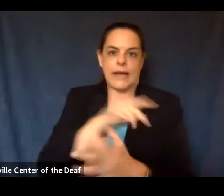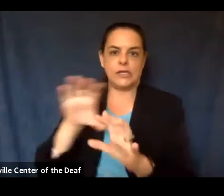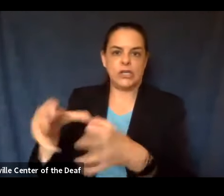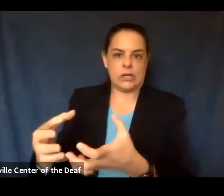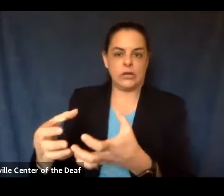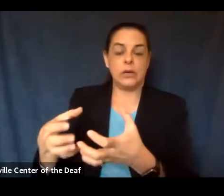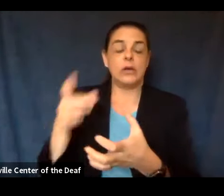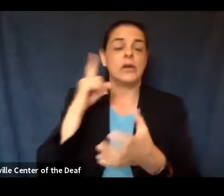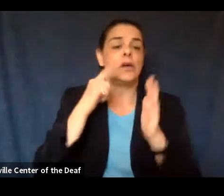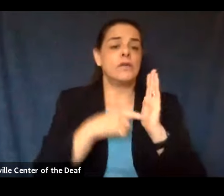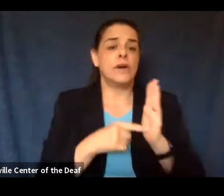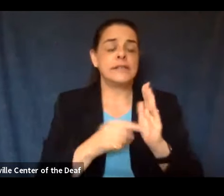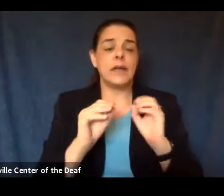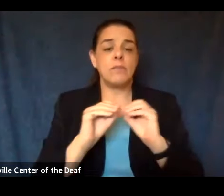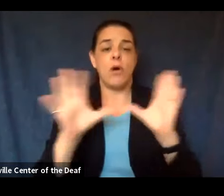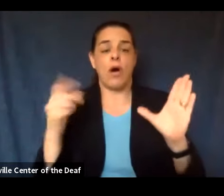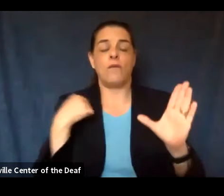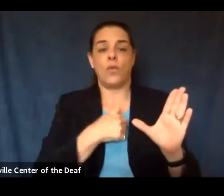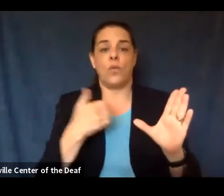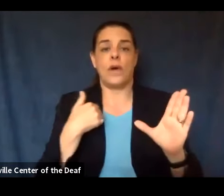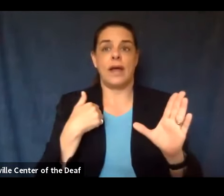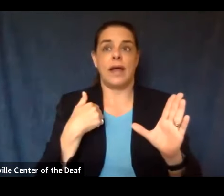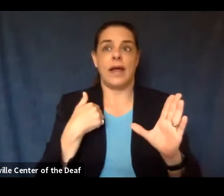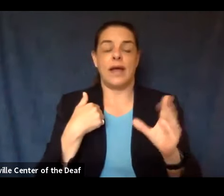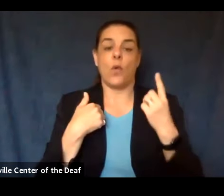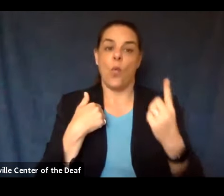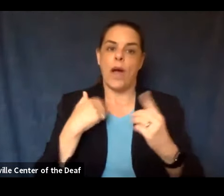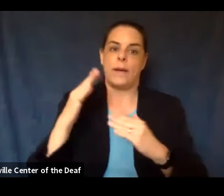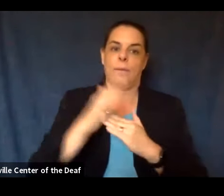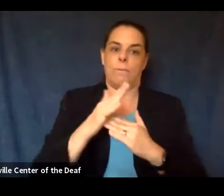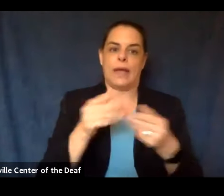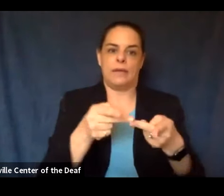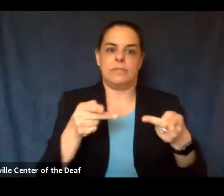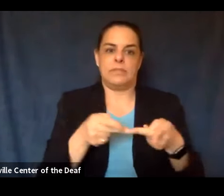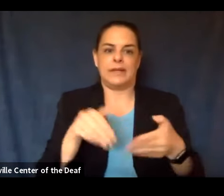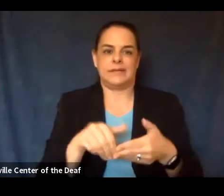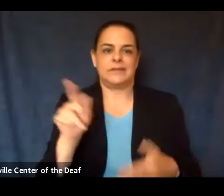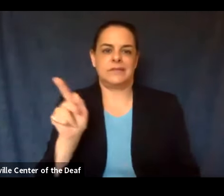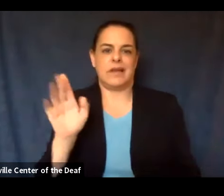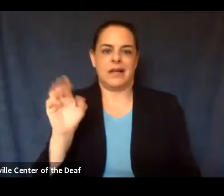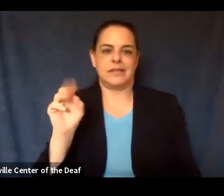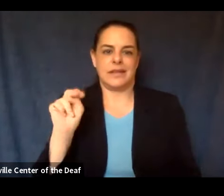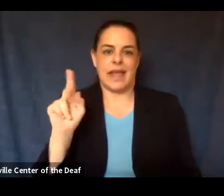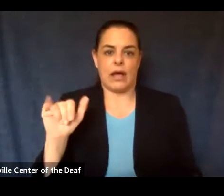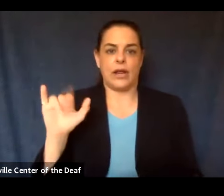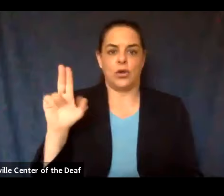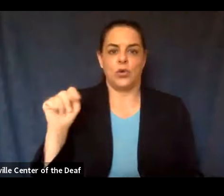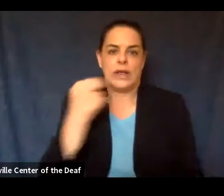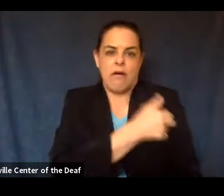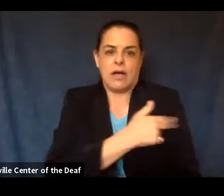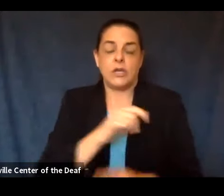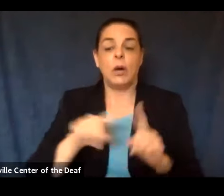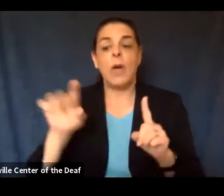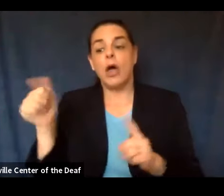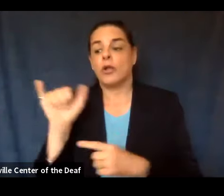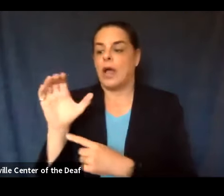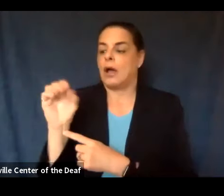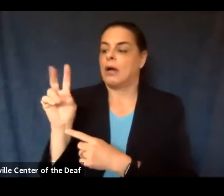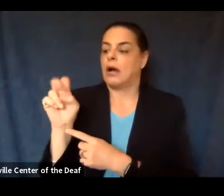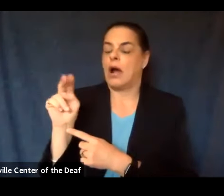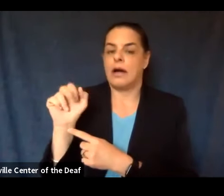For example, obviously we have one main facility in Knox County, but other systems like Covenant and Tenova